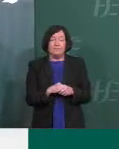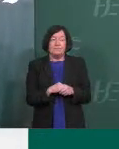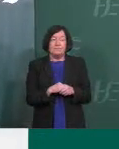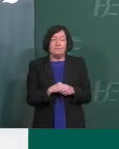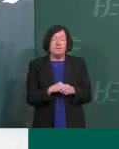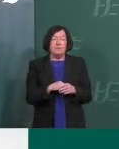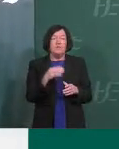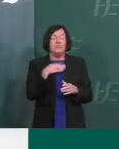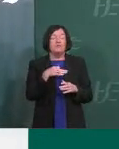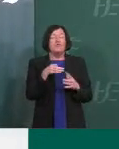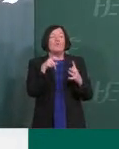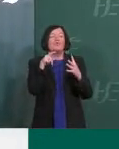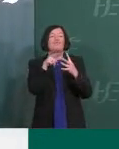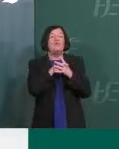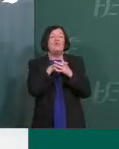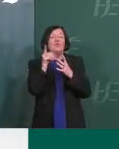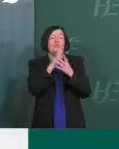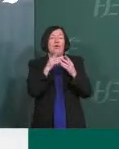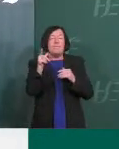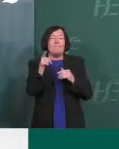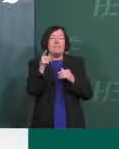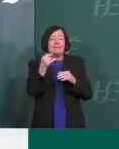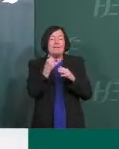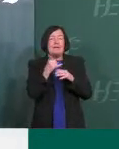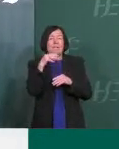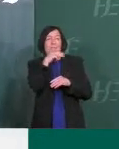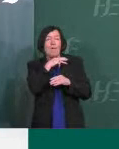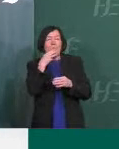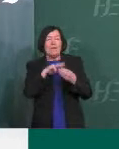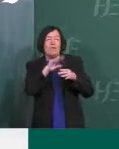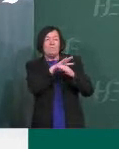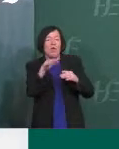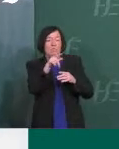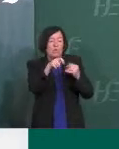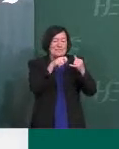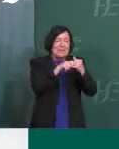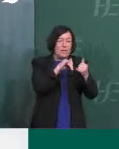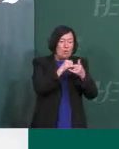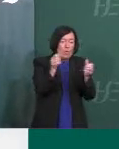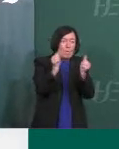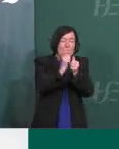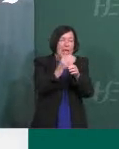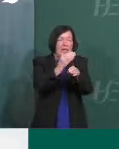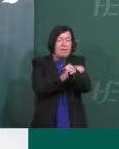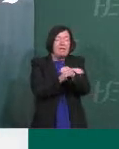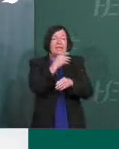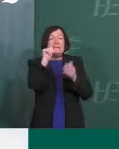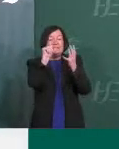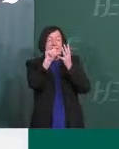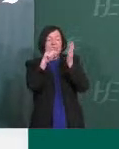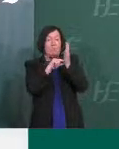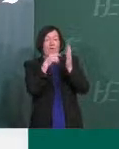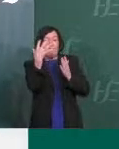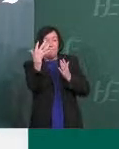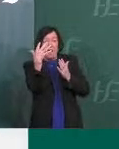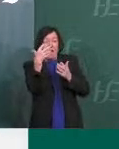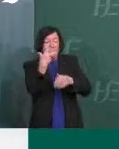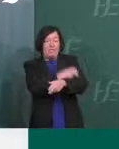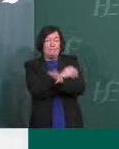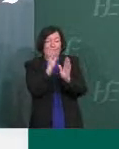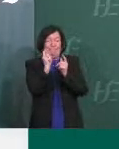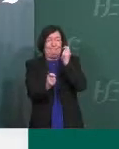So just to take you through some of the key messages from test and tracing. So as Paul mentioned, we have 6.5 million vaccines delivered. We're